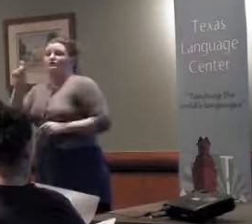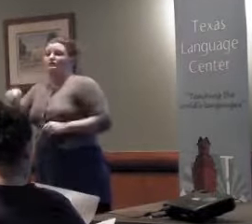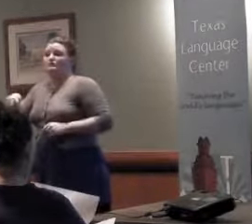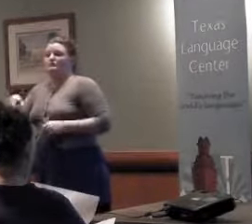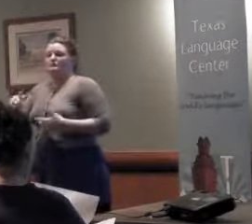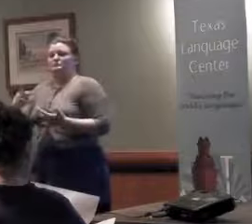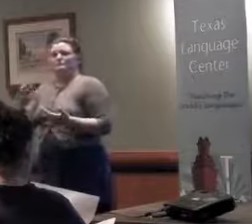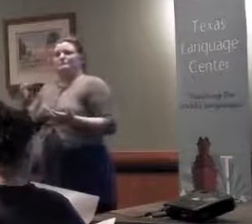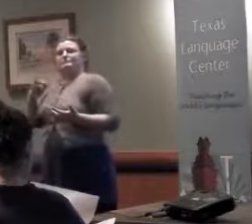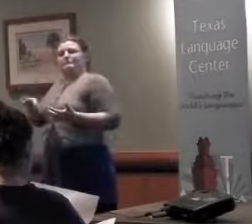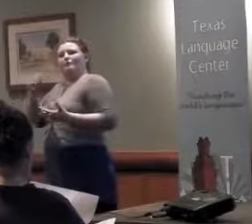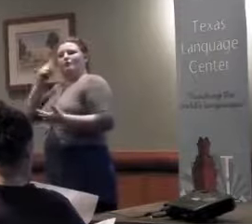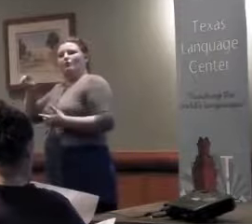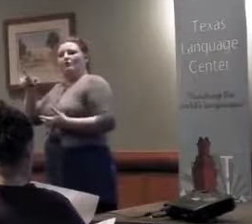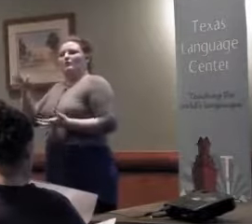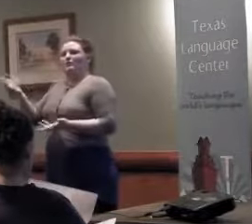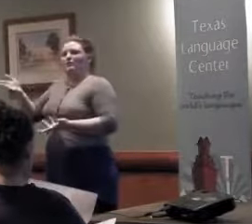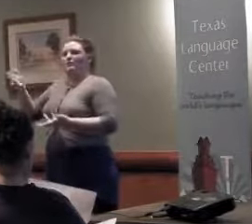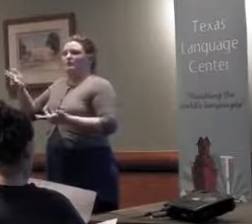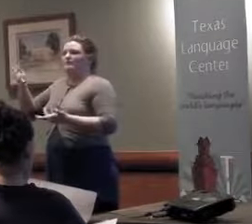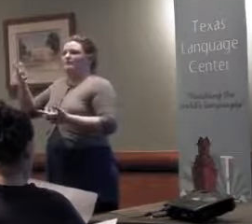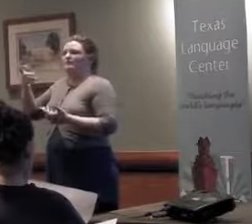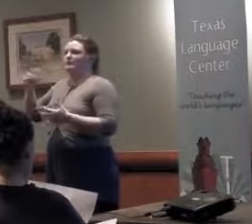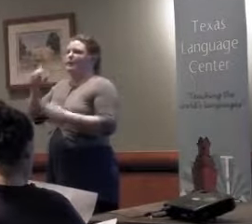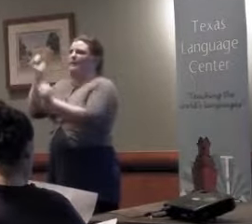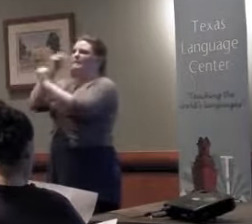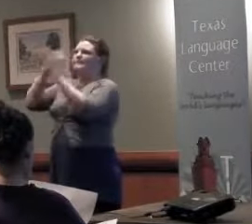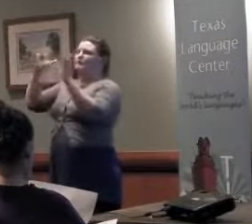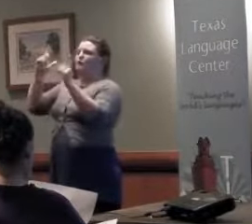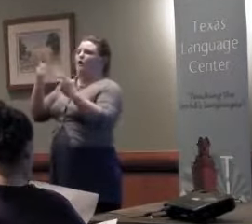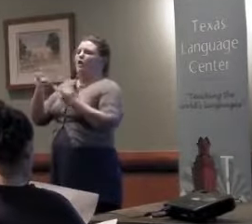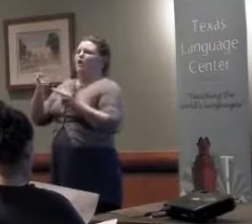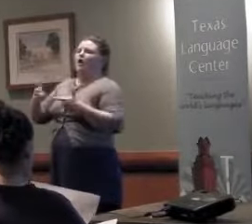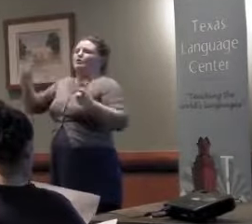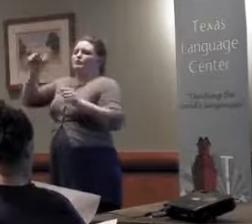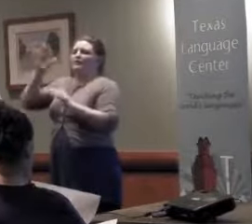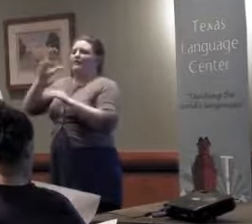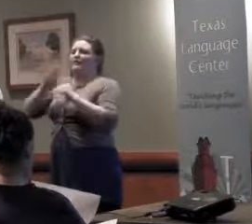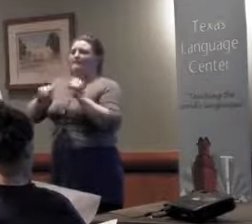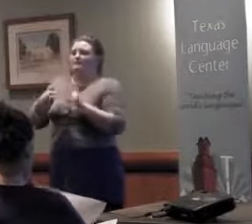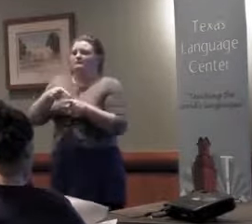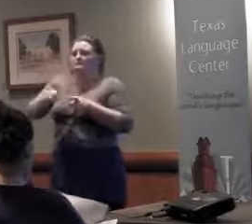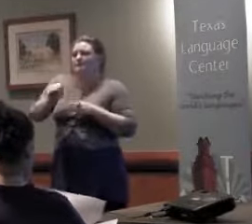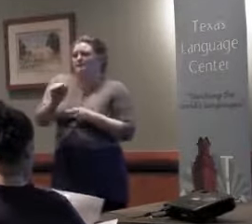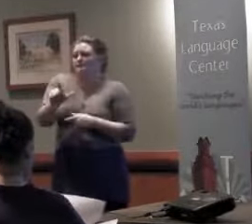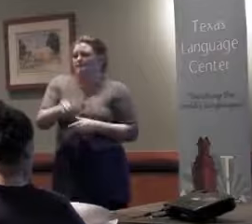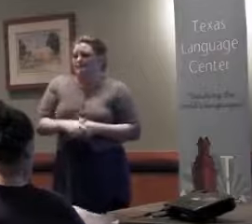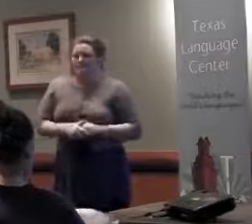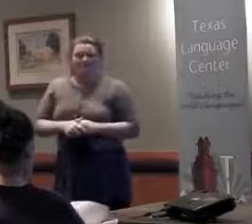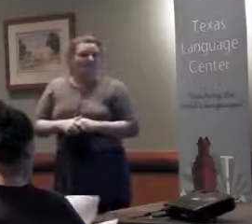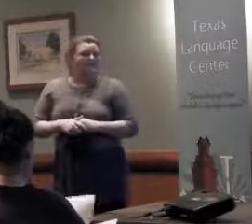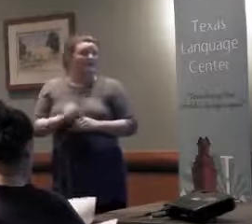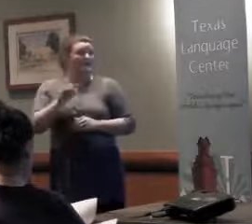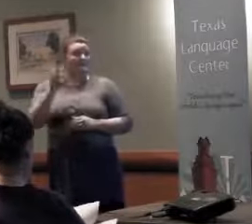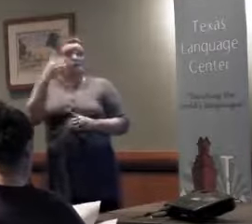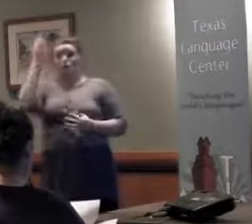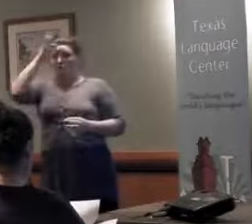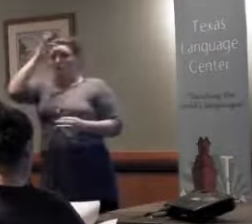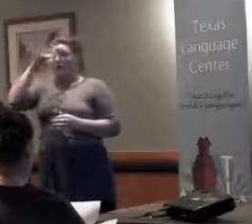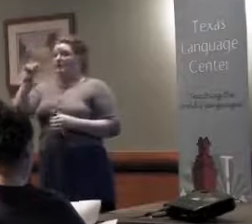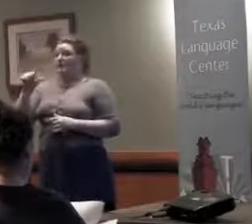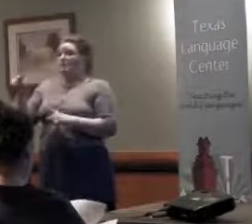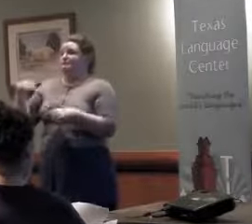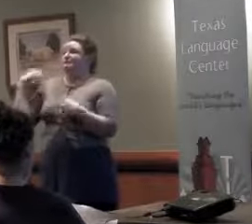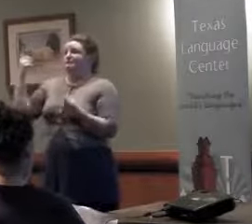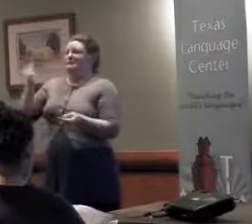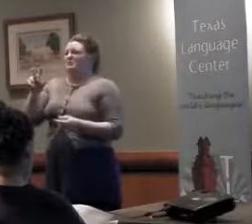might mean for the picture much larger than ASL. So, if you didn't know, ASL has been around